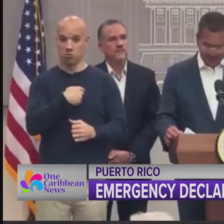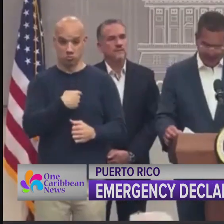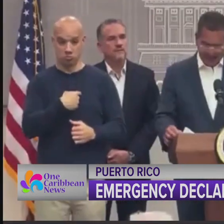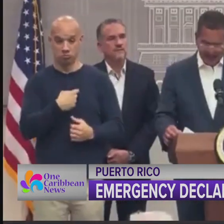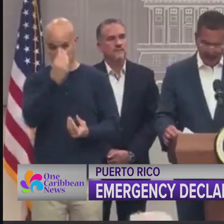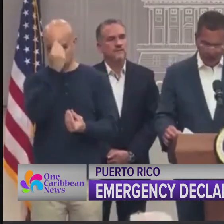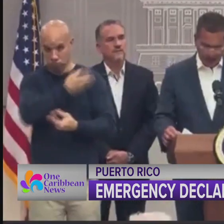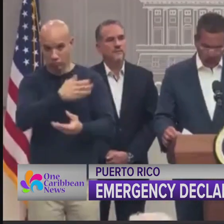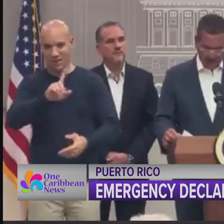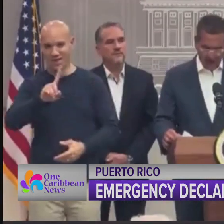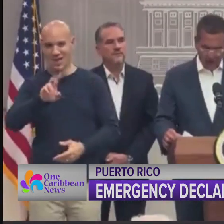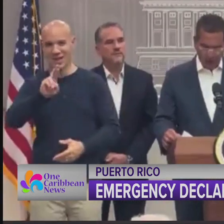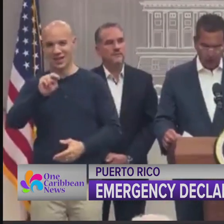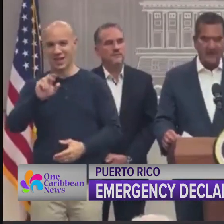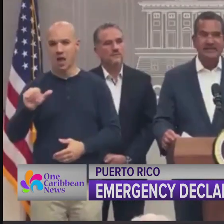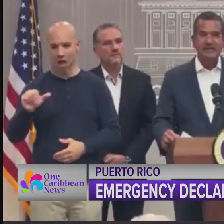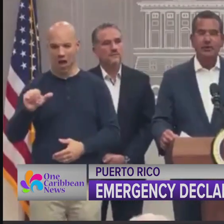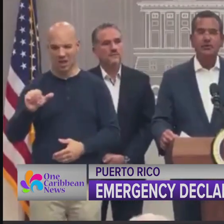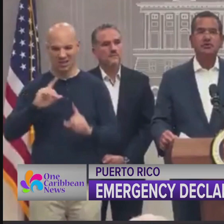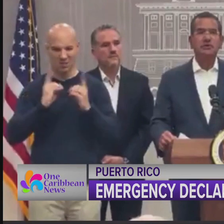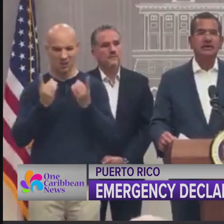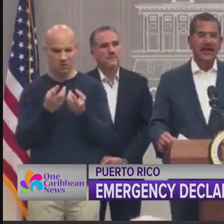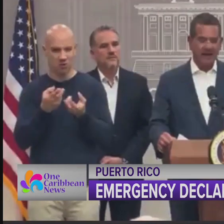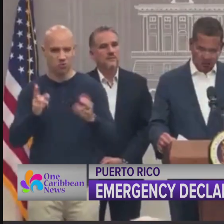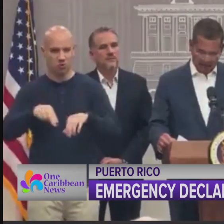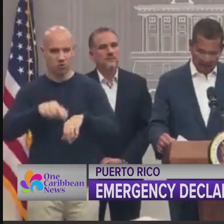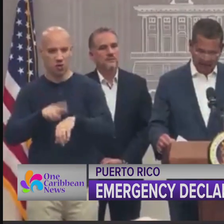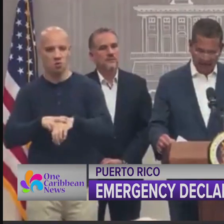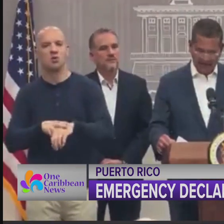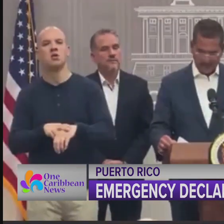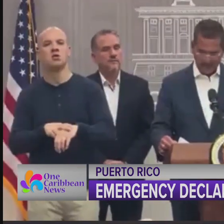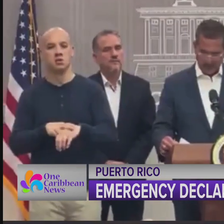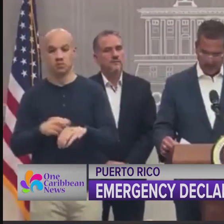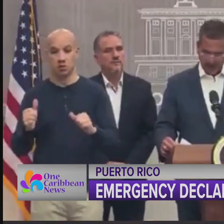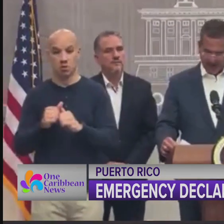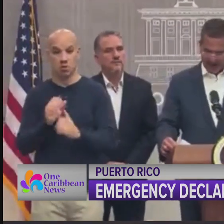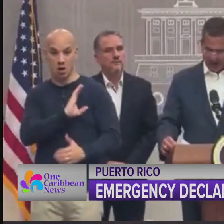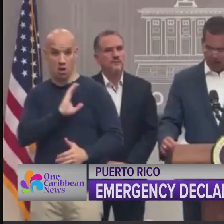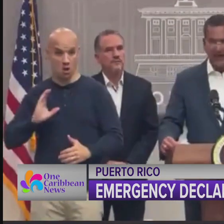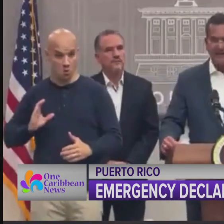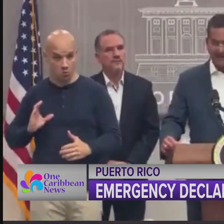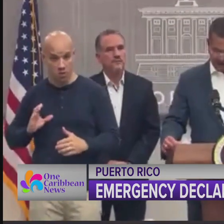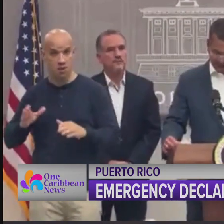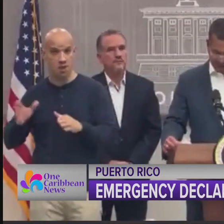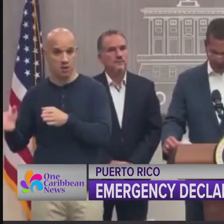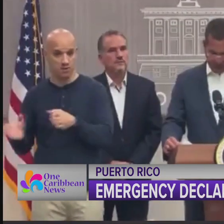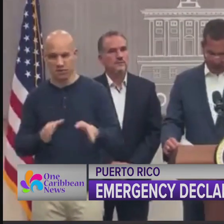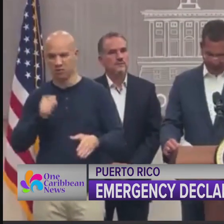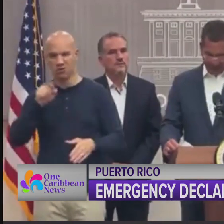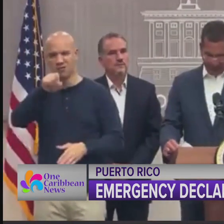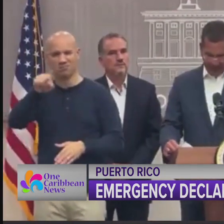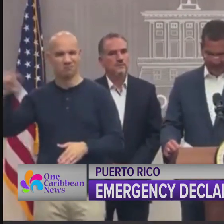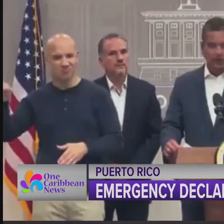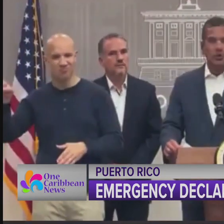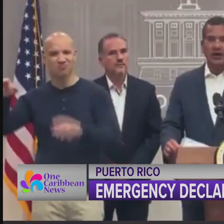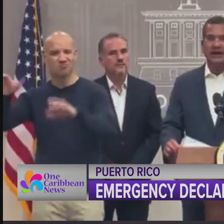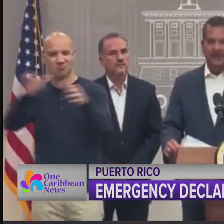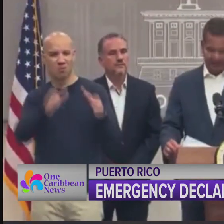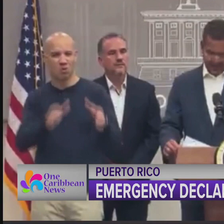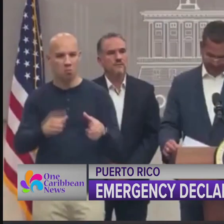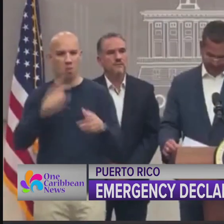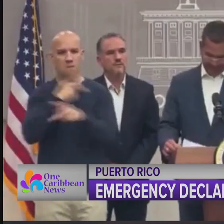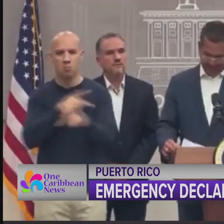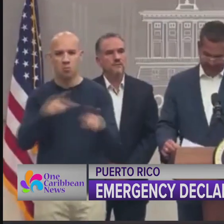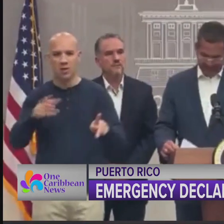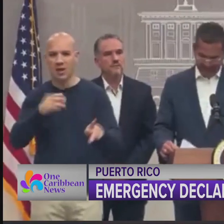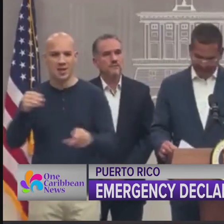permits, endorsements, consultations, or certifications related to the measures authorized and ordered will be